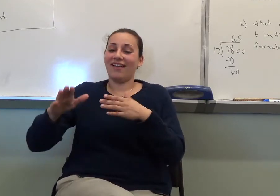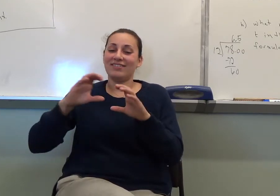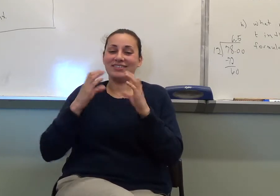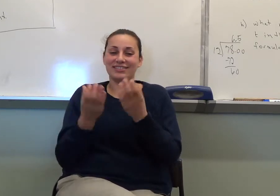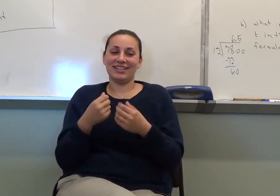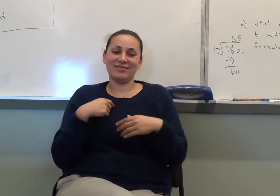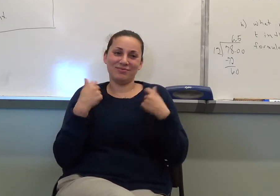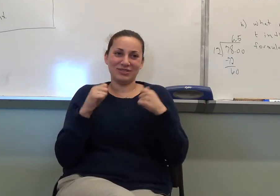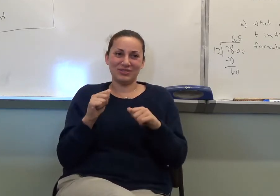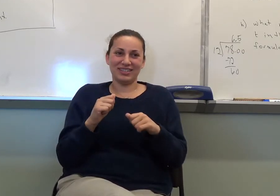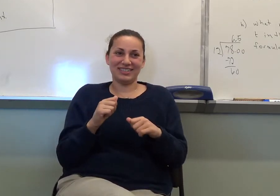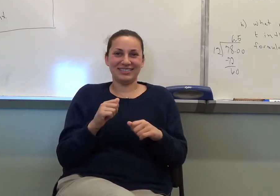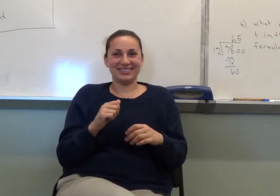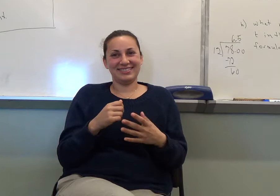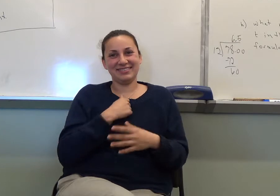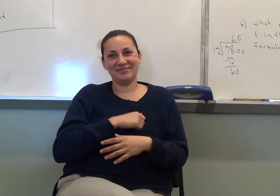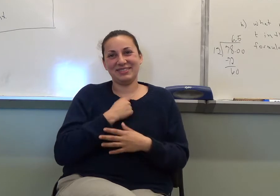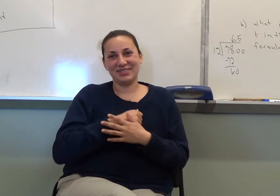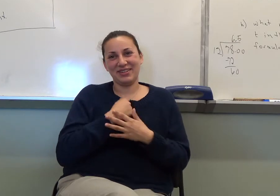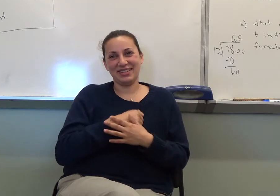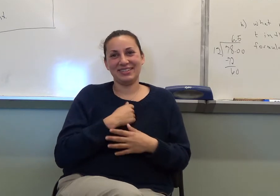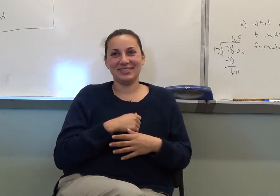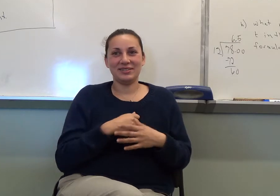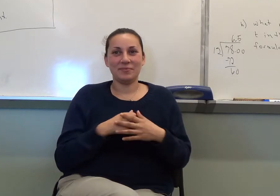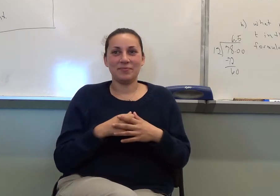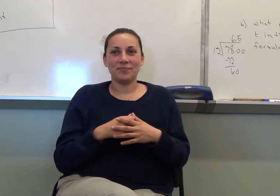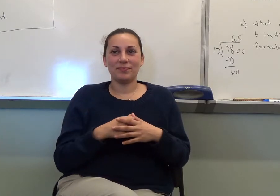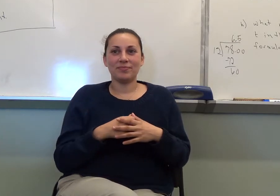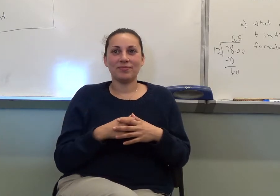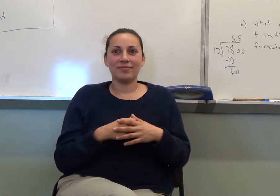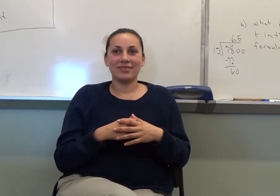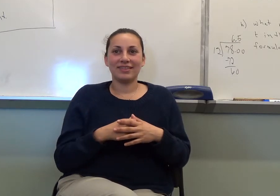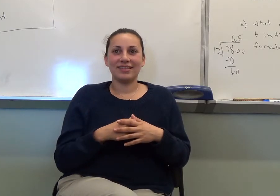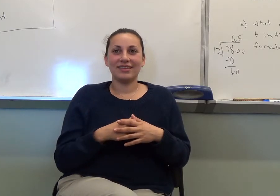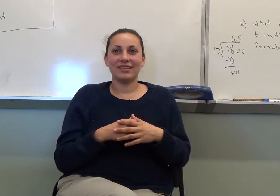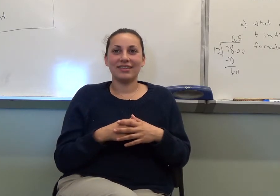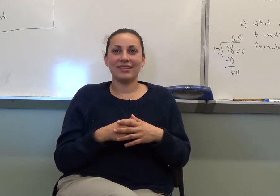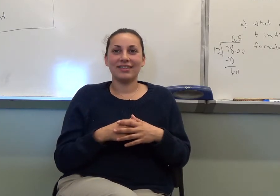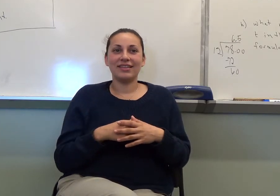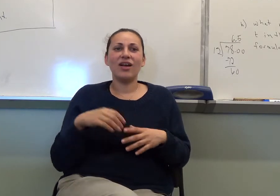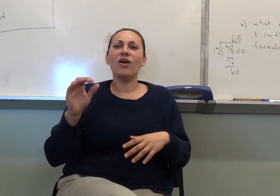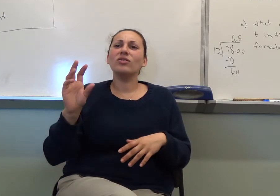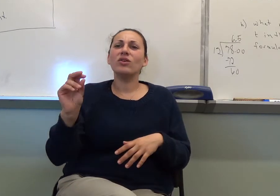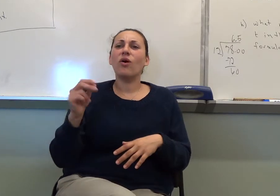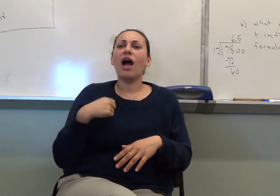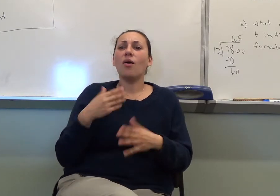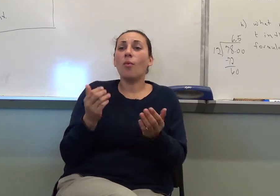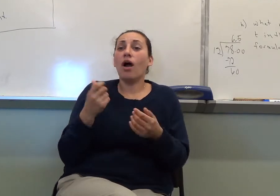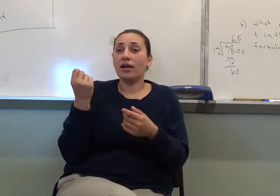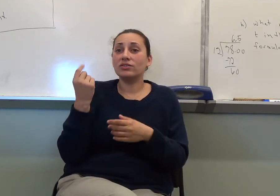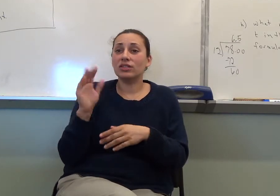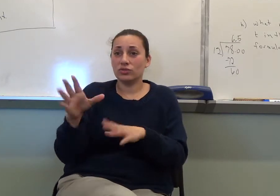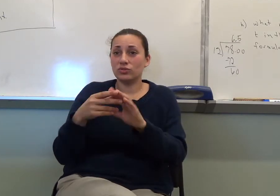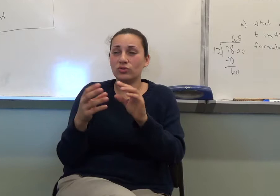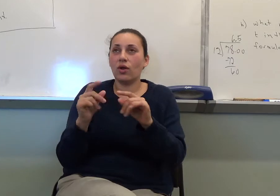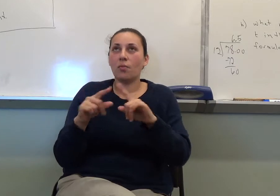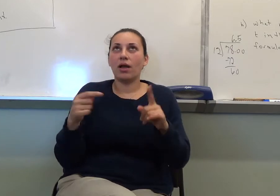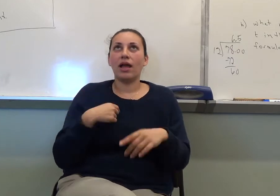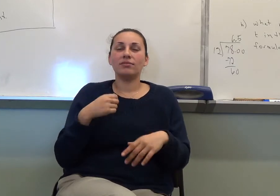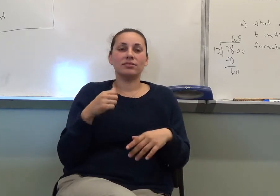interest that you're earning each one of those years is getting a little bigger, right? And if you have compound